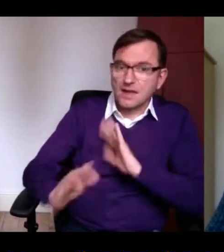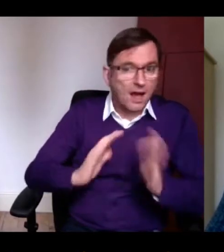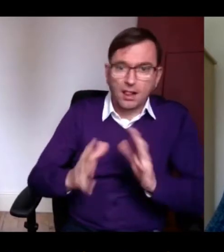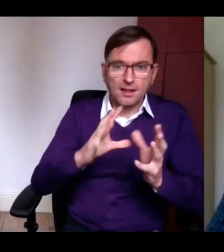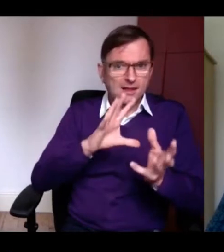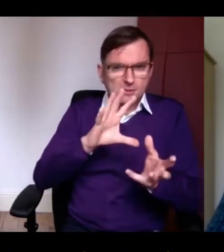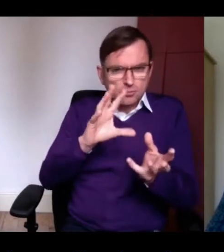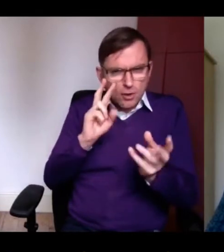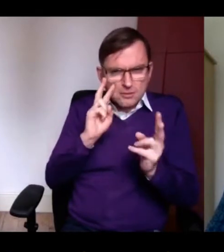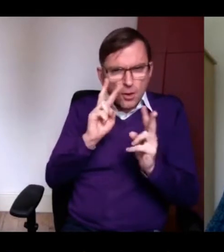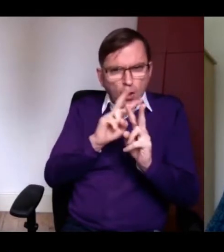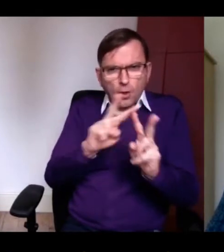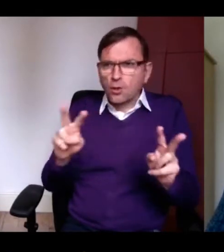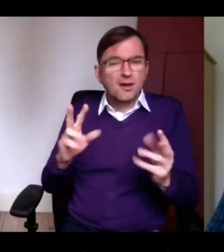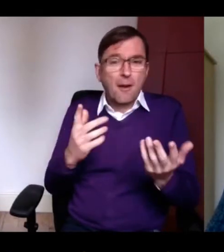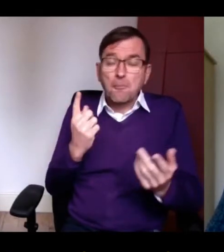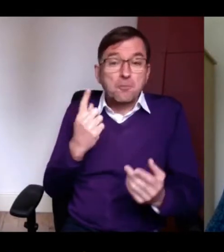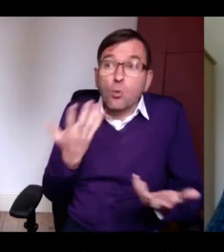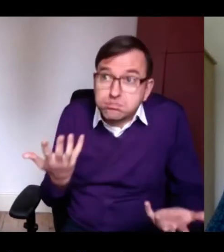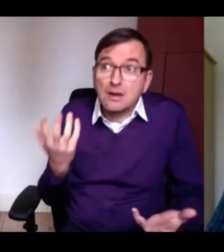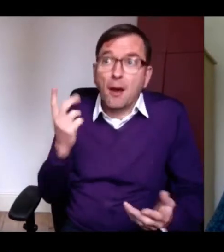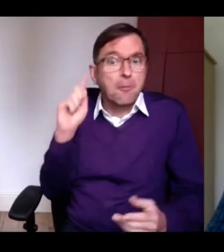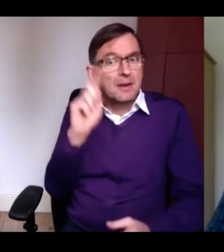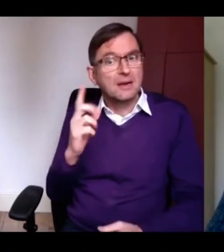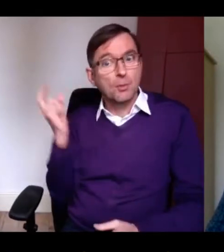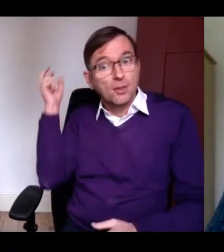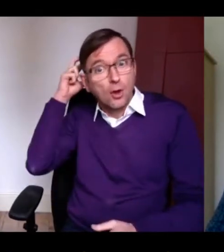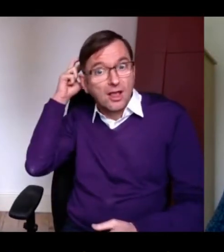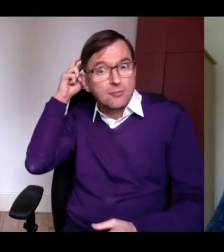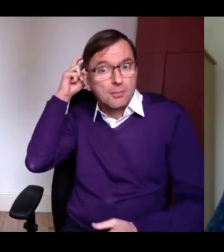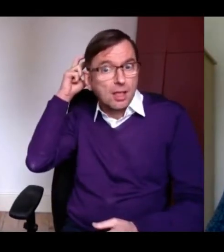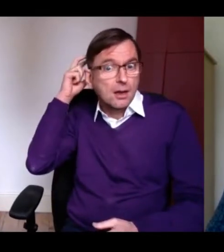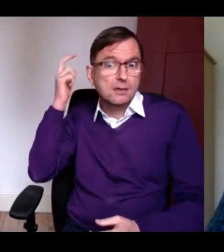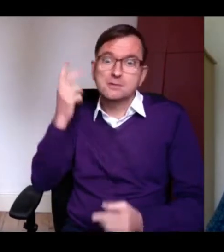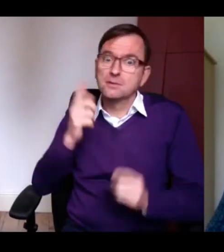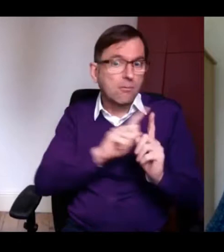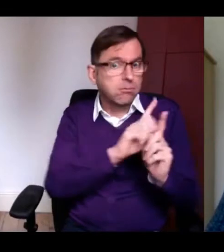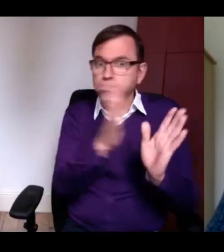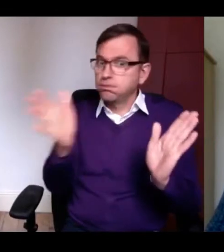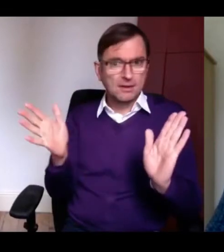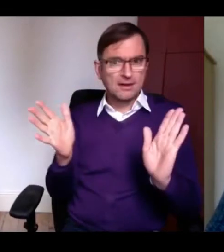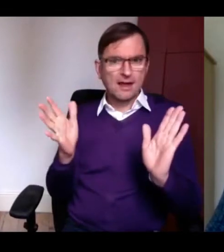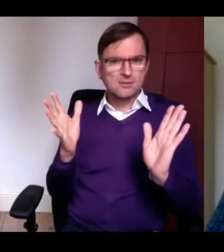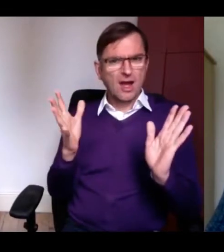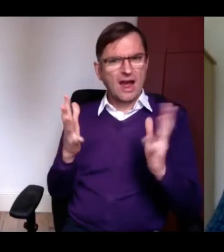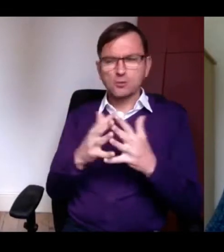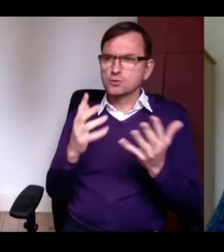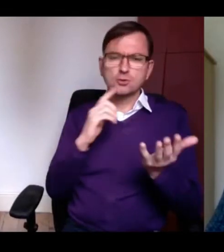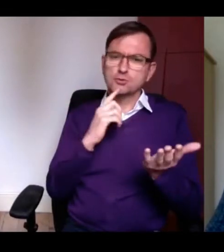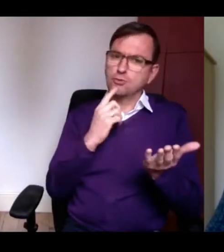I mean, there's such a variance, including people who use BSL. There's people with cochlear implant,